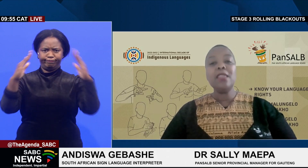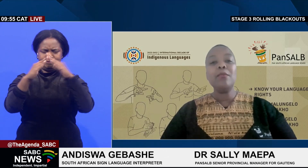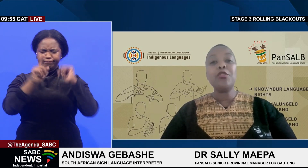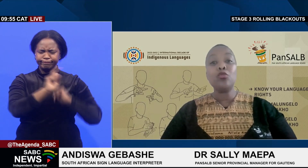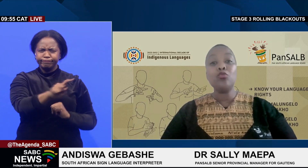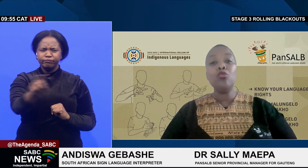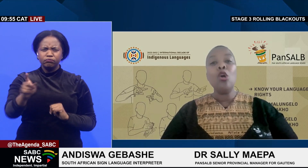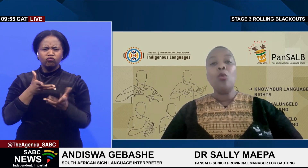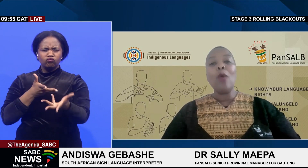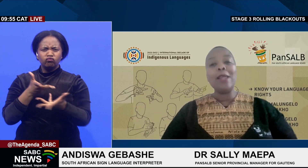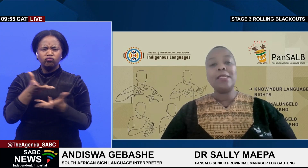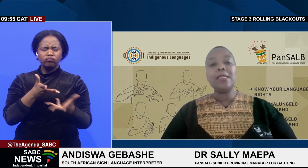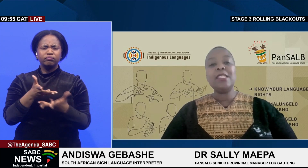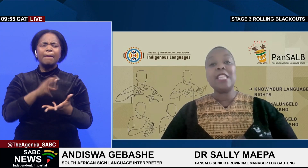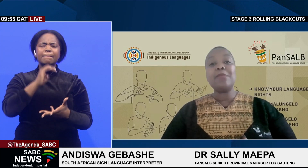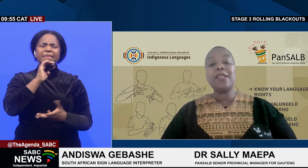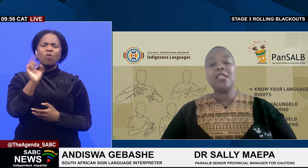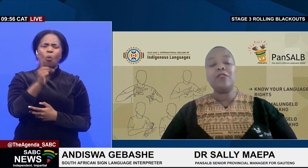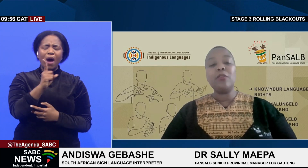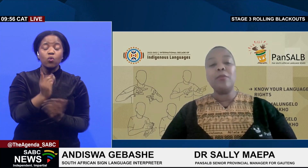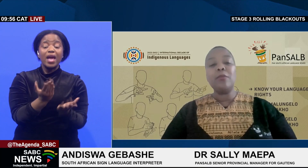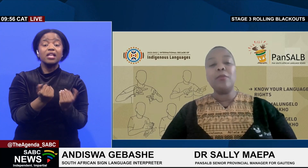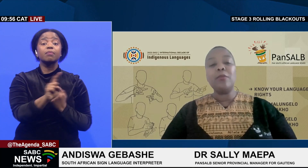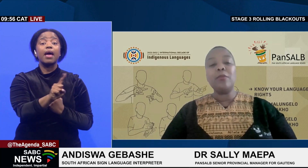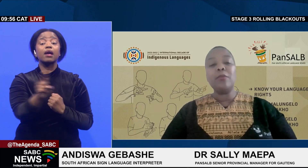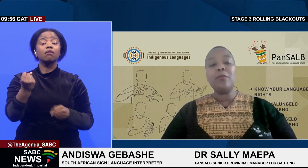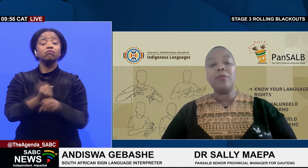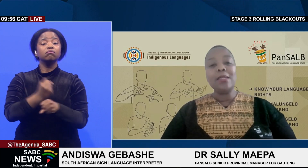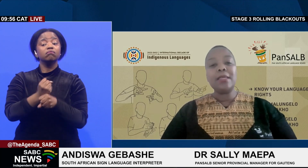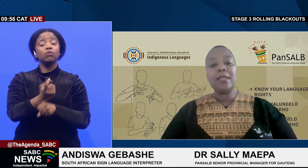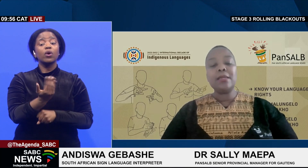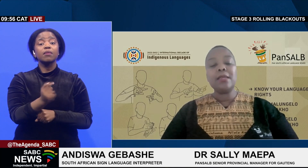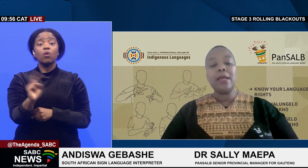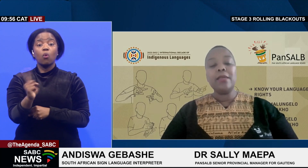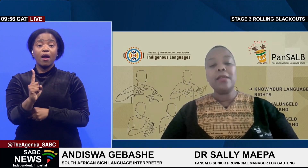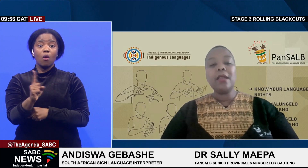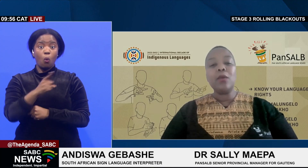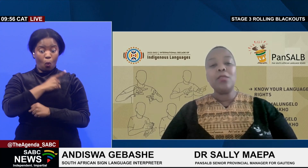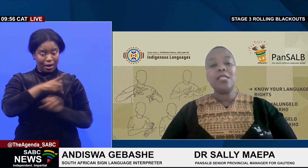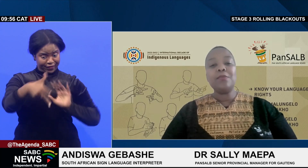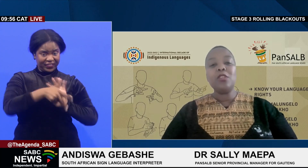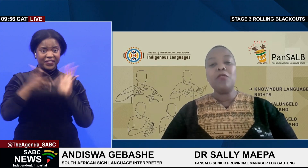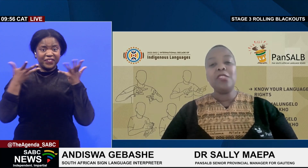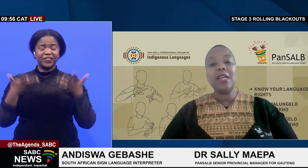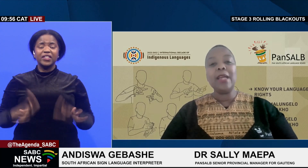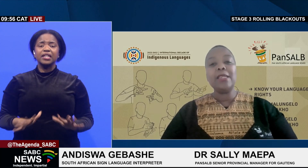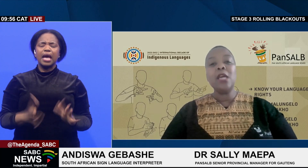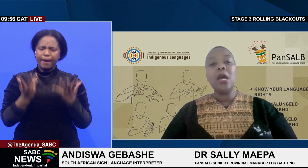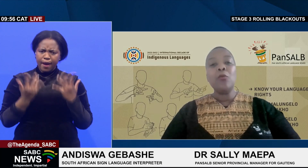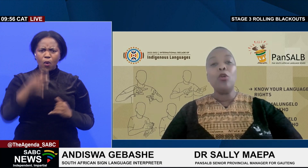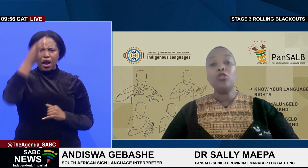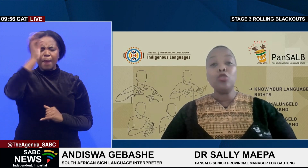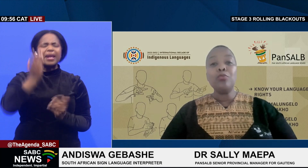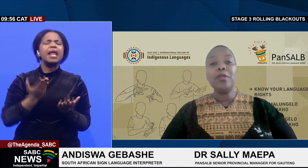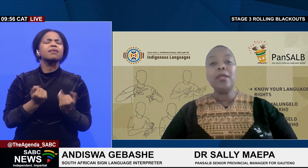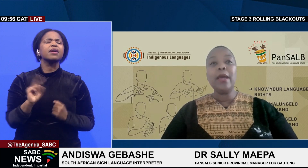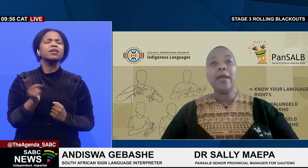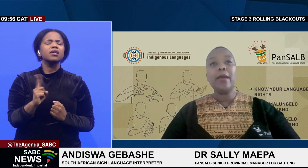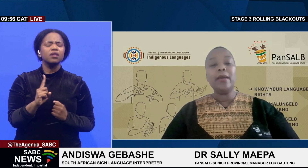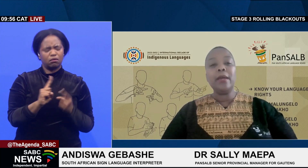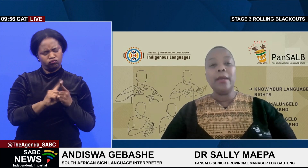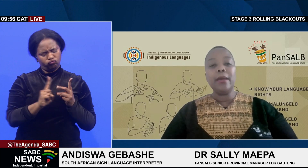taking them through what it is expected from them once the sign language has been officialized. We'll also